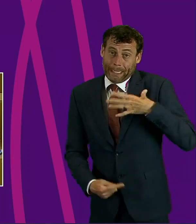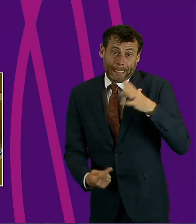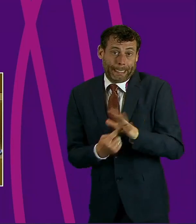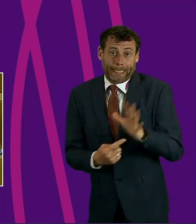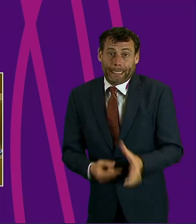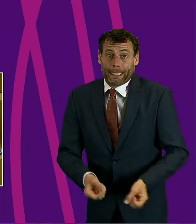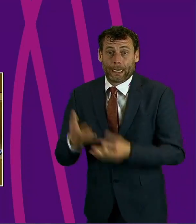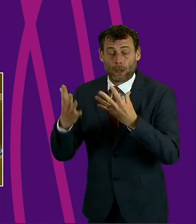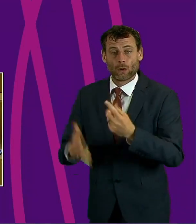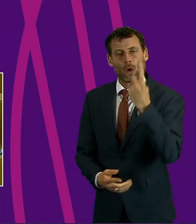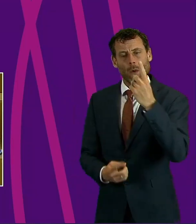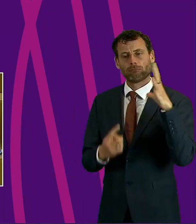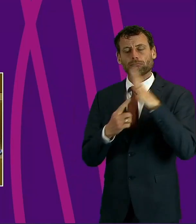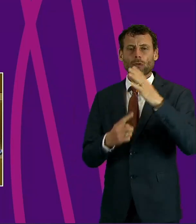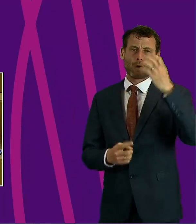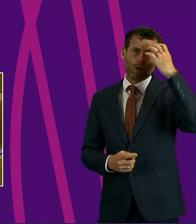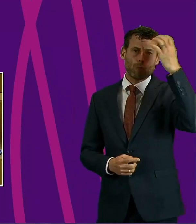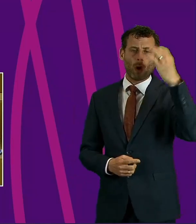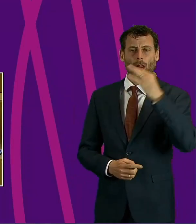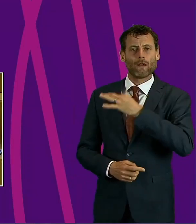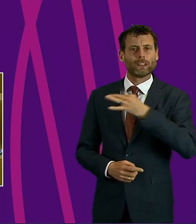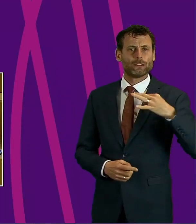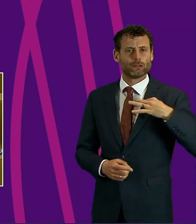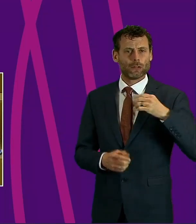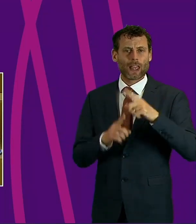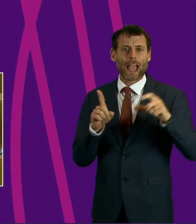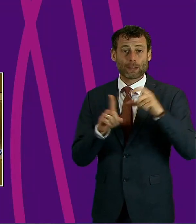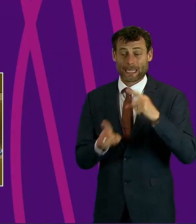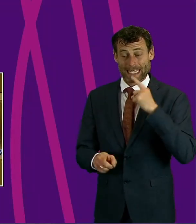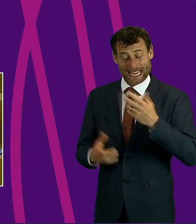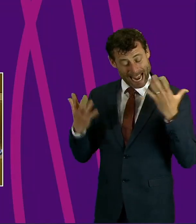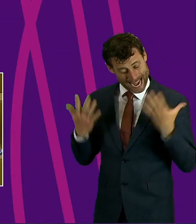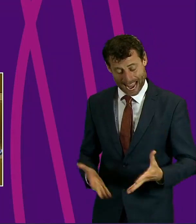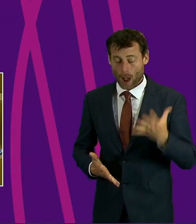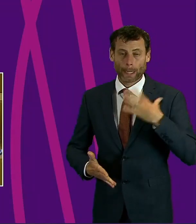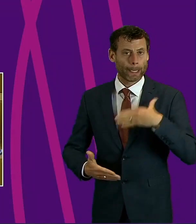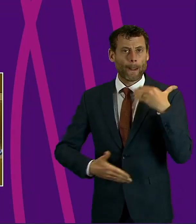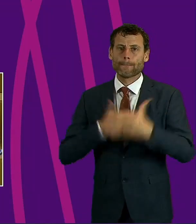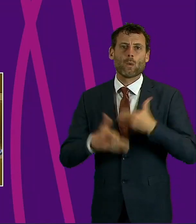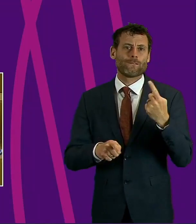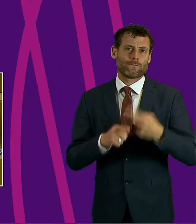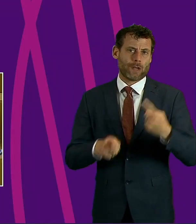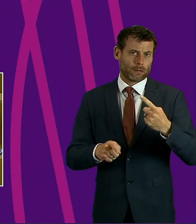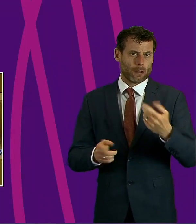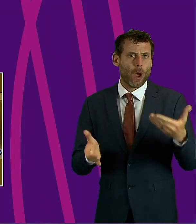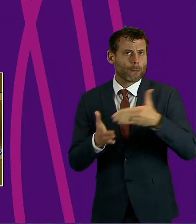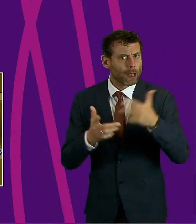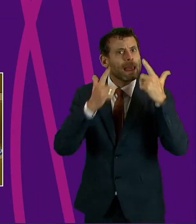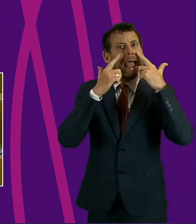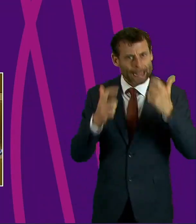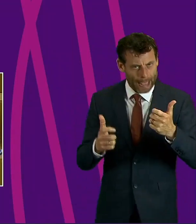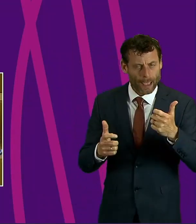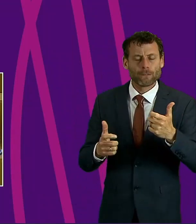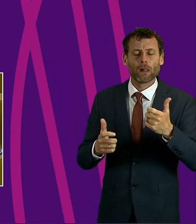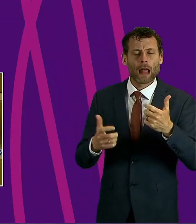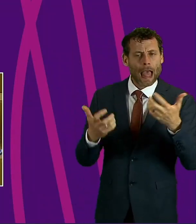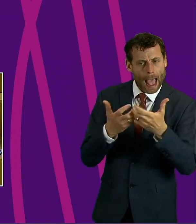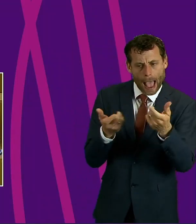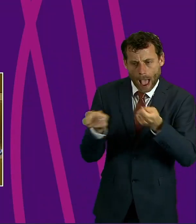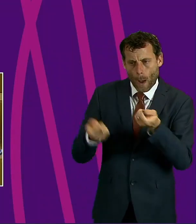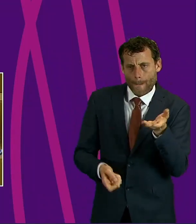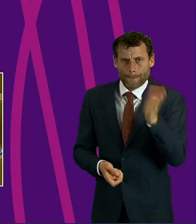Physicians of Edinburgh said, "I believe that we must now move swiftly and carefully towards restoration of deferred